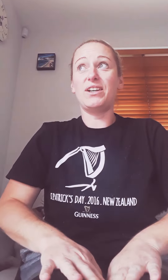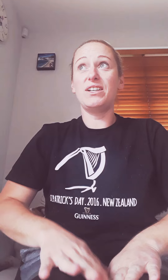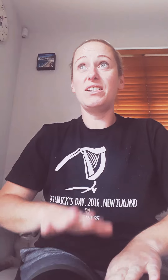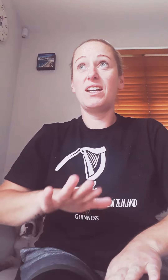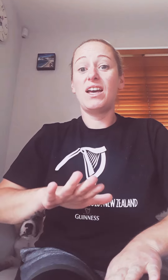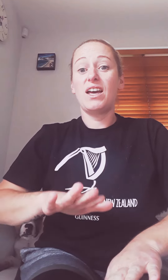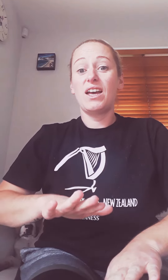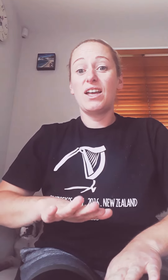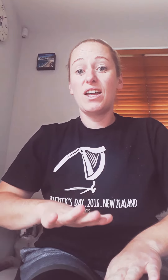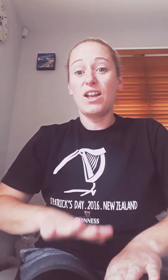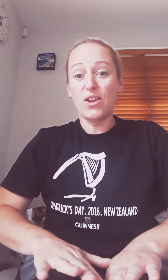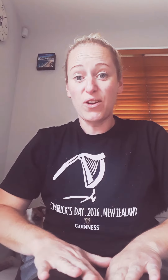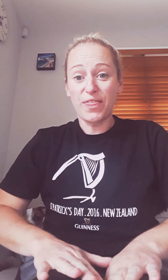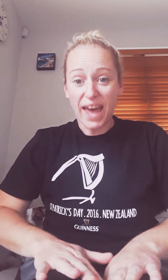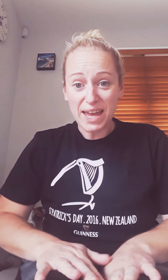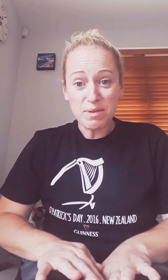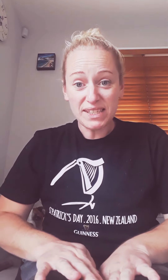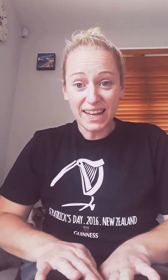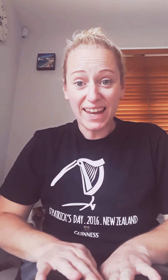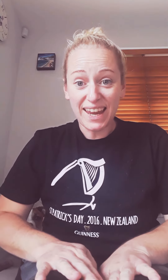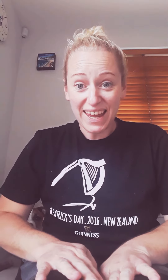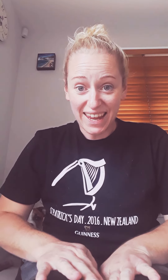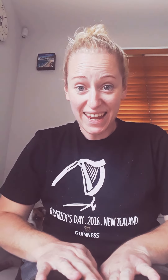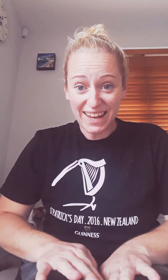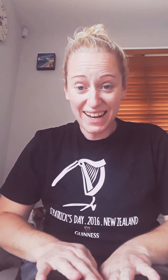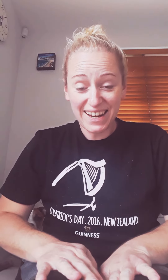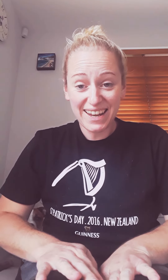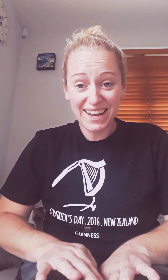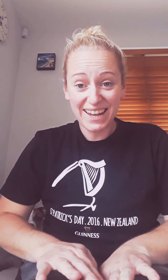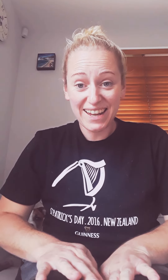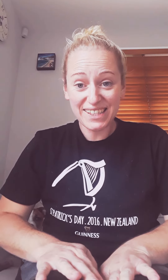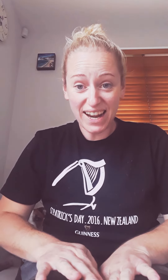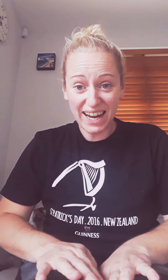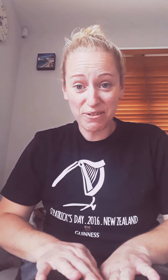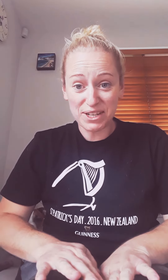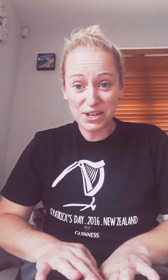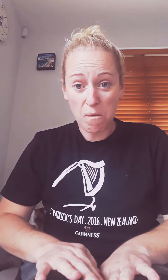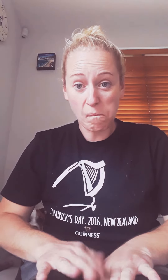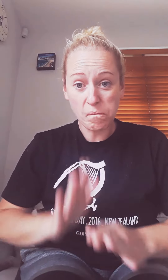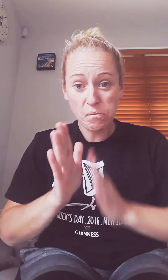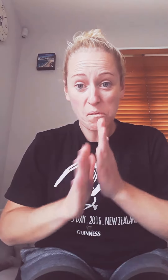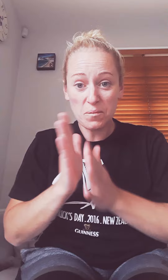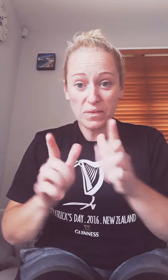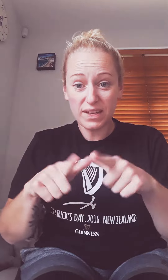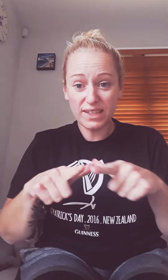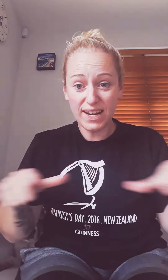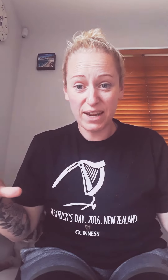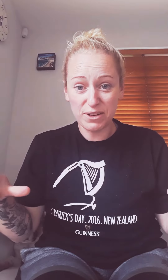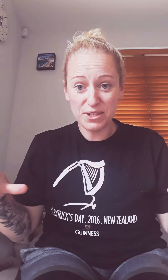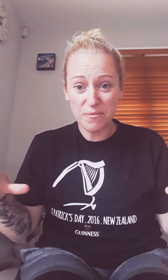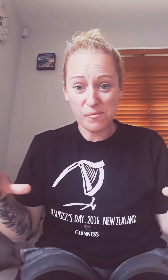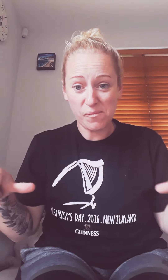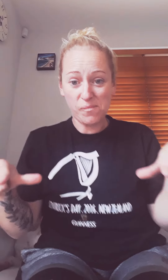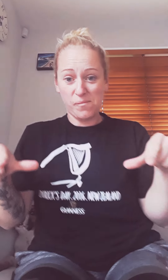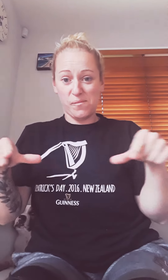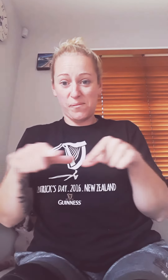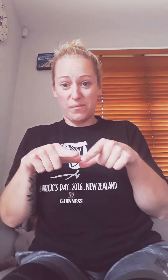could learn the ABC in sign language. Sign language.